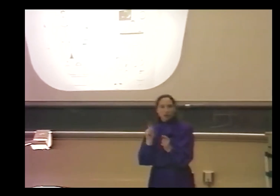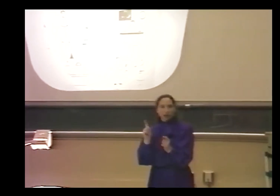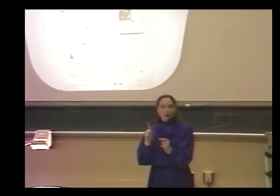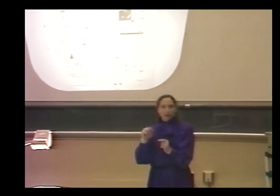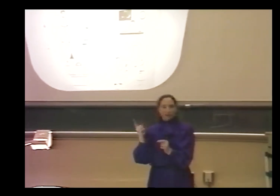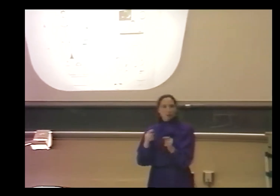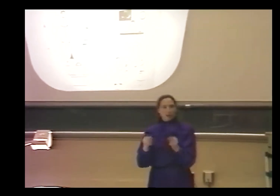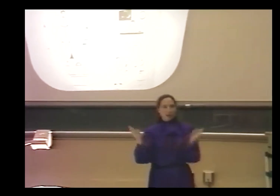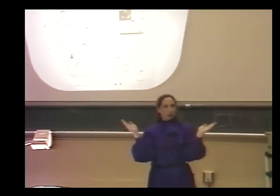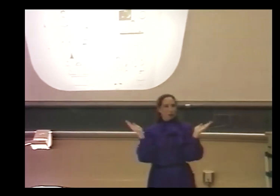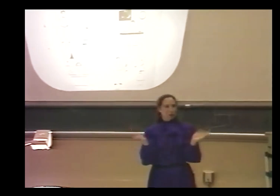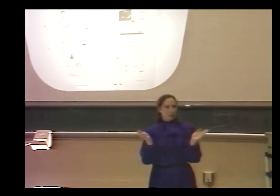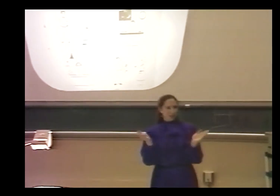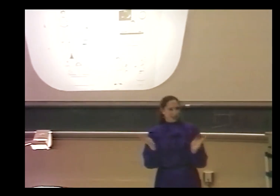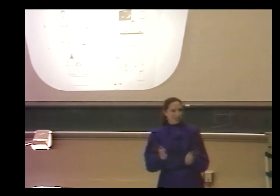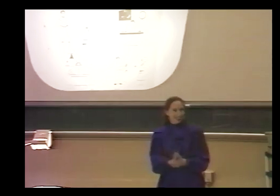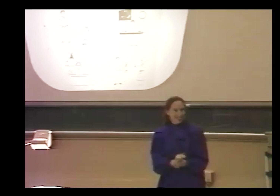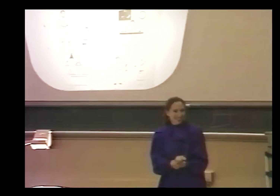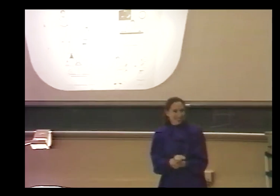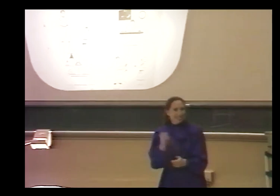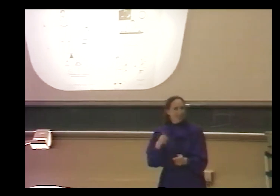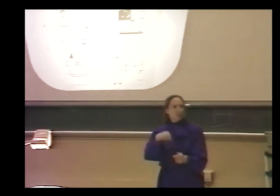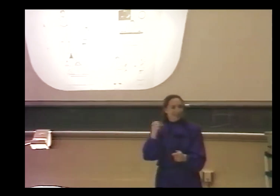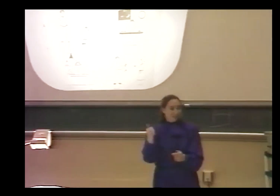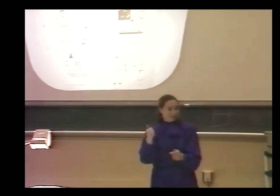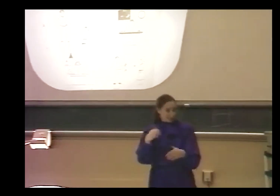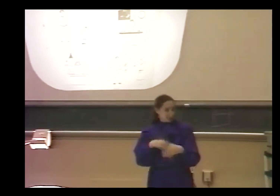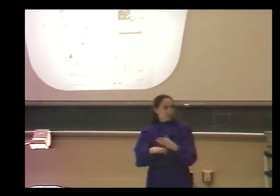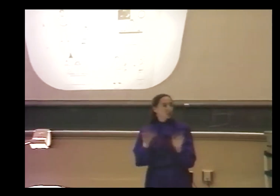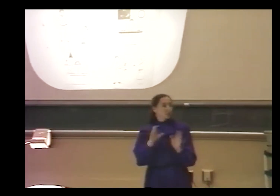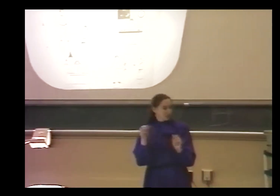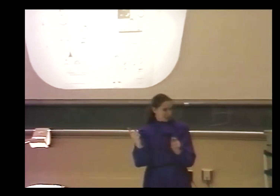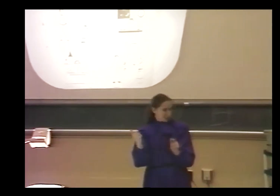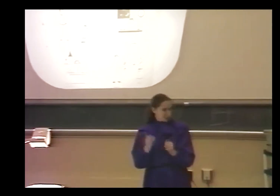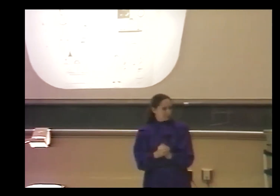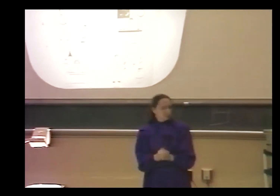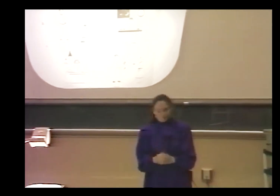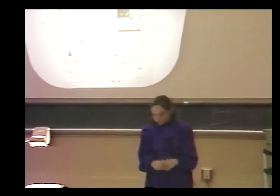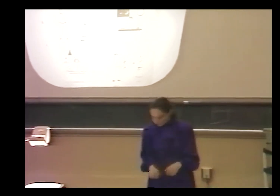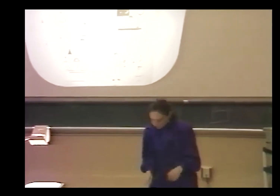where somebody coerces somebody else into doing something.